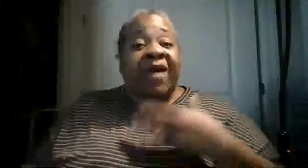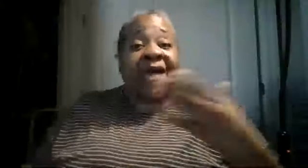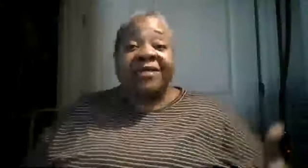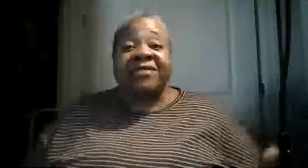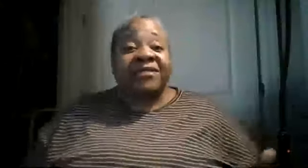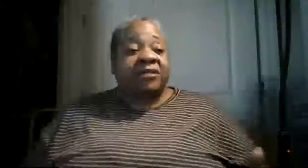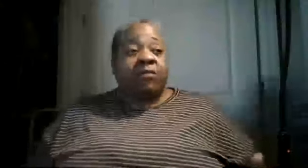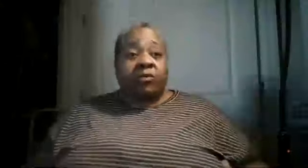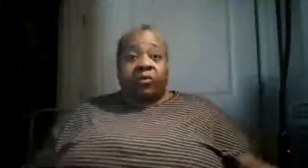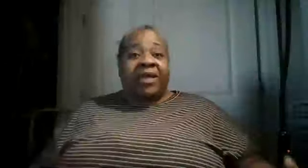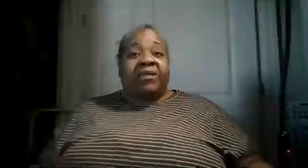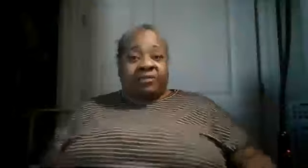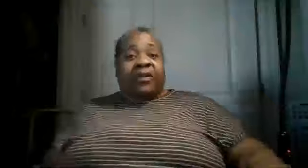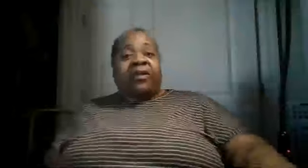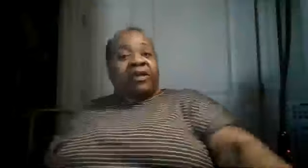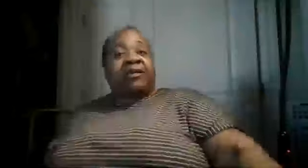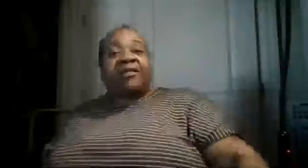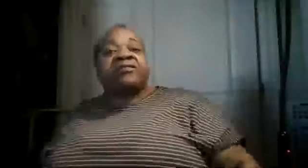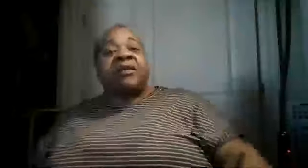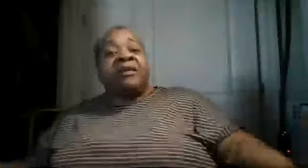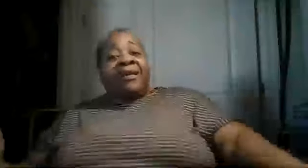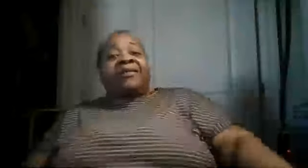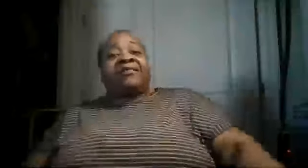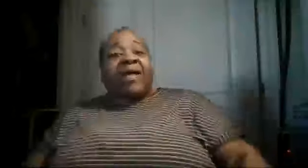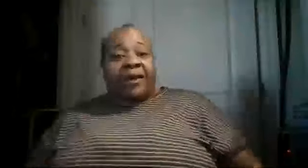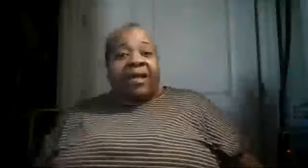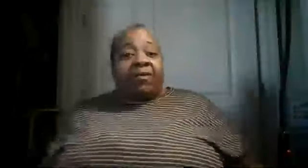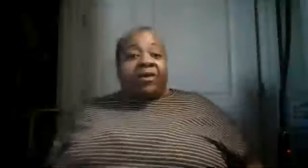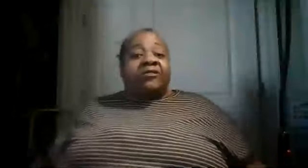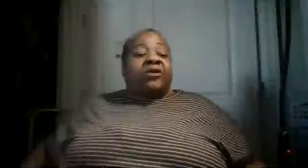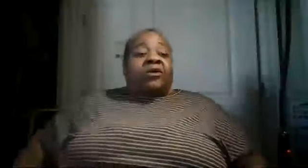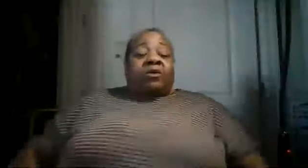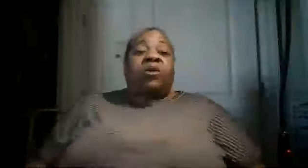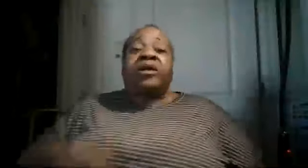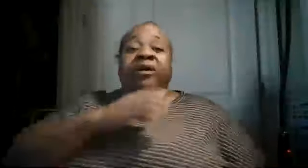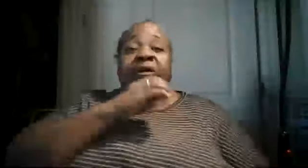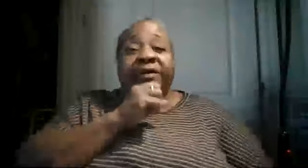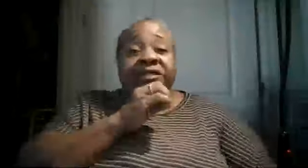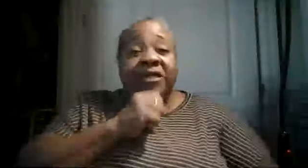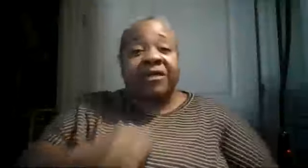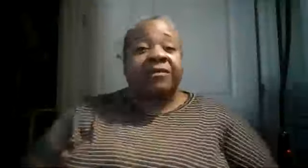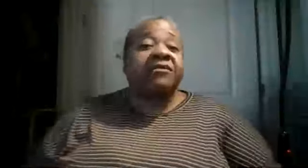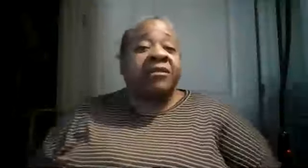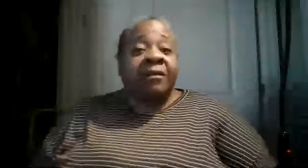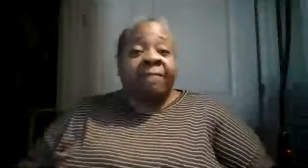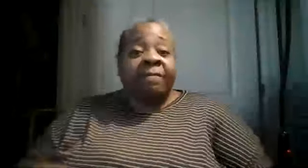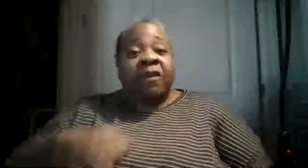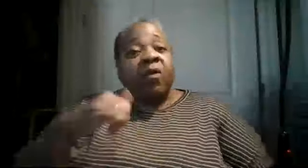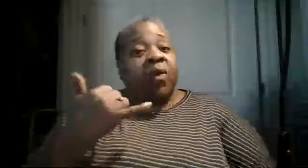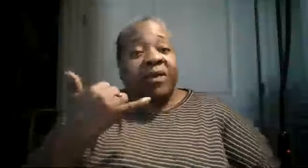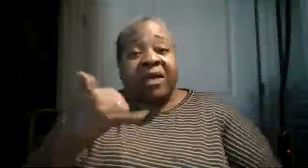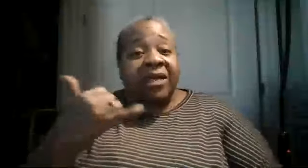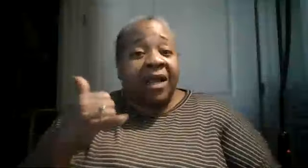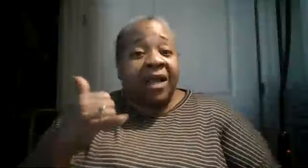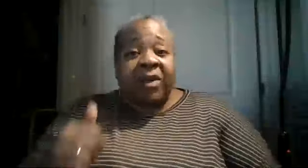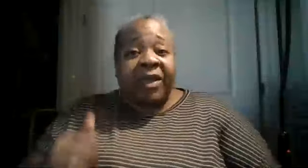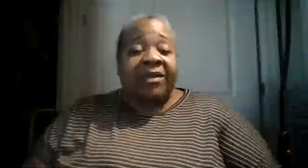I can teach someone who can't speak English in sign language what an orange is, what yellow